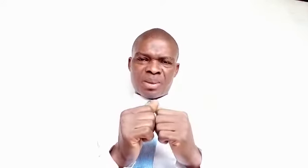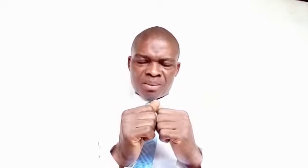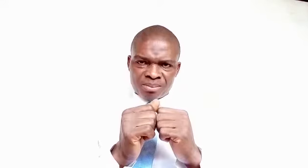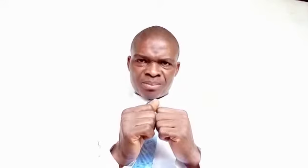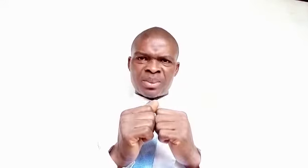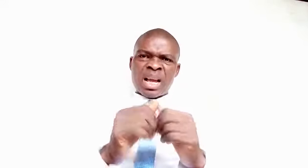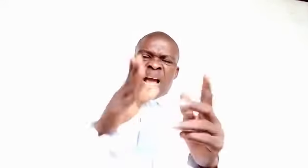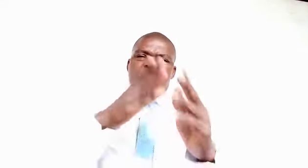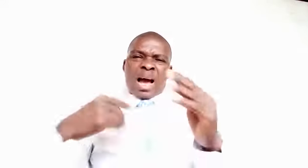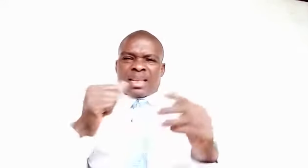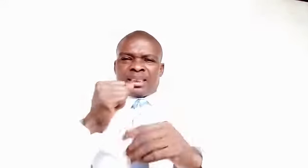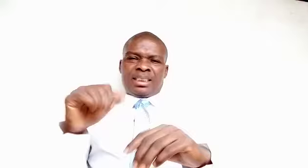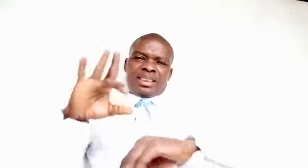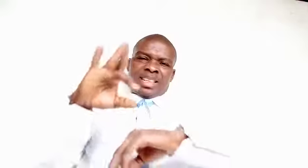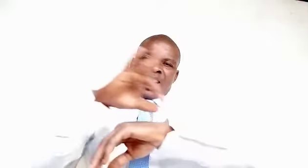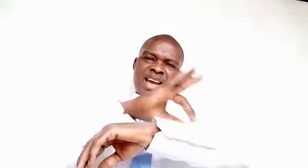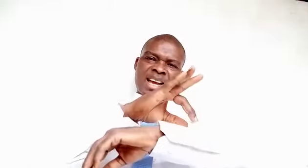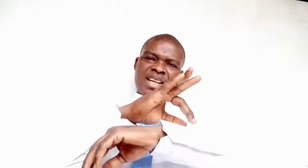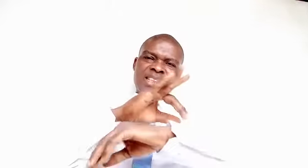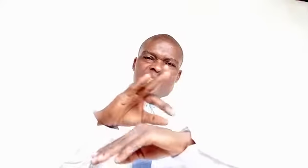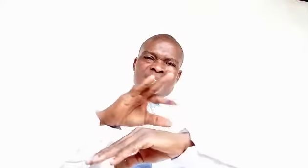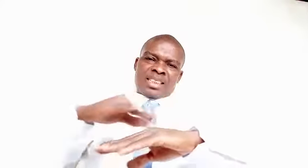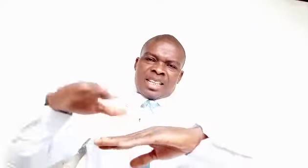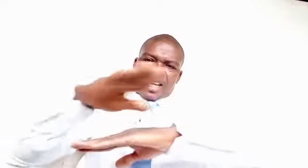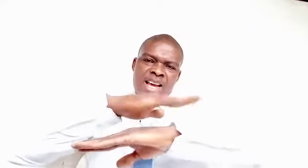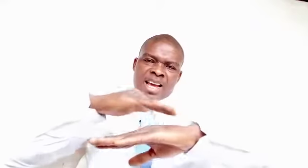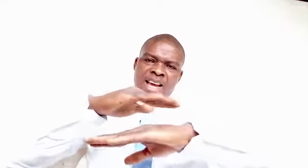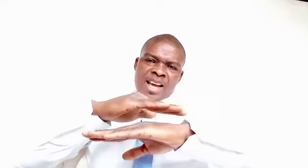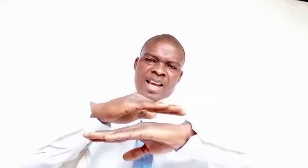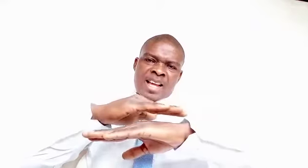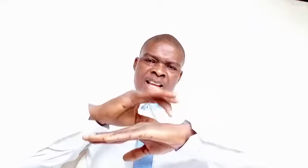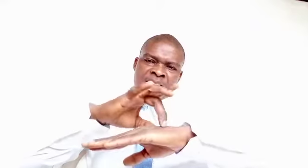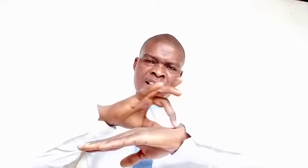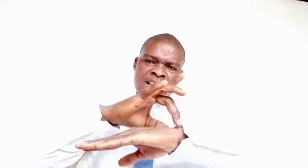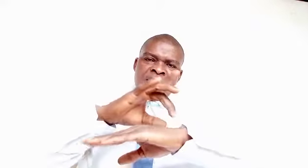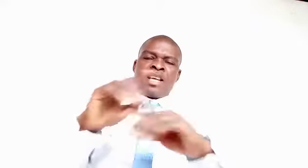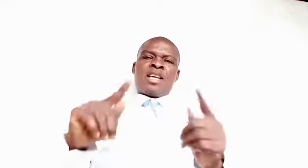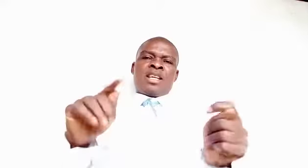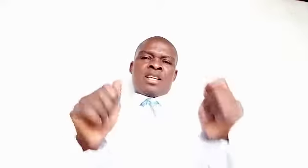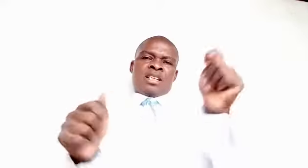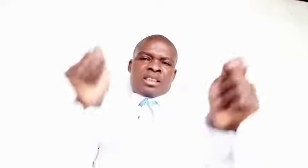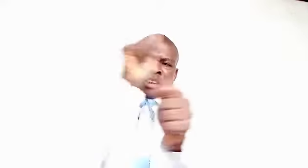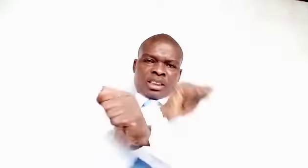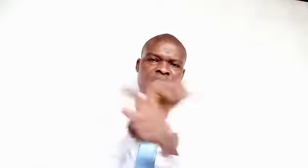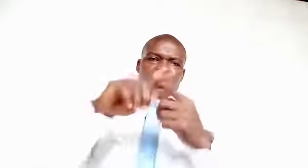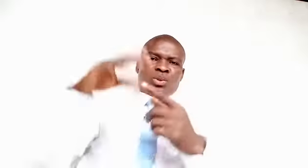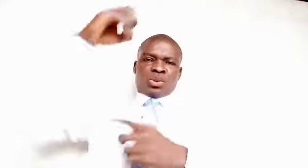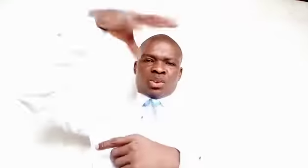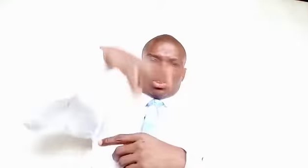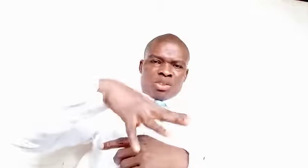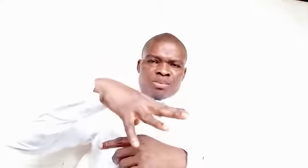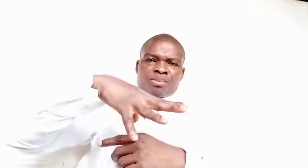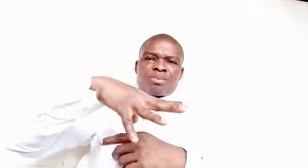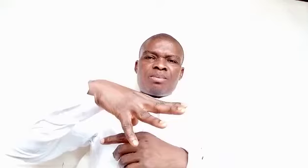As the earth turns half part of its faces the sun, and it will bring about